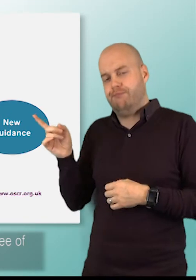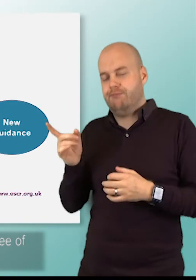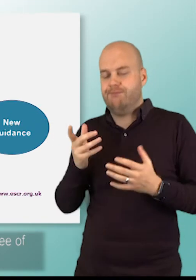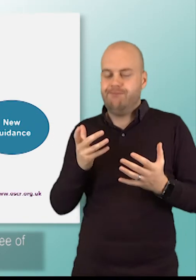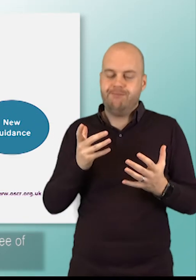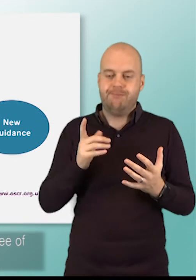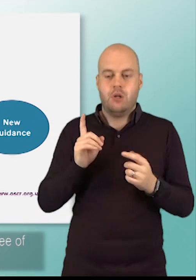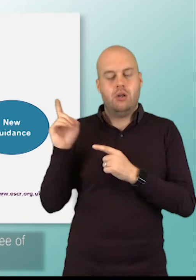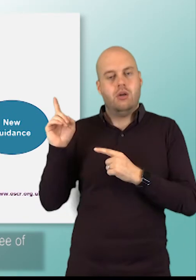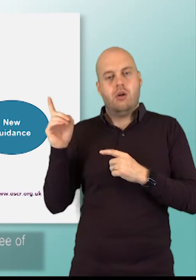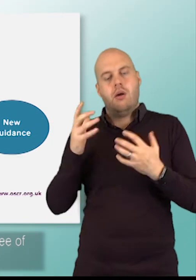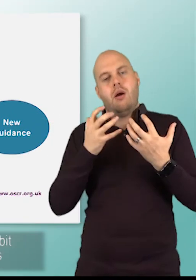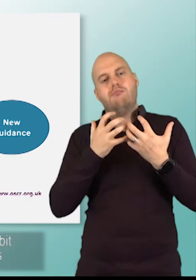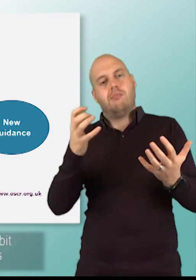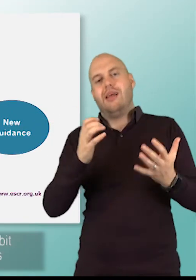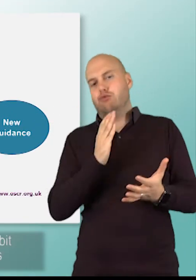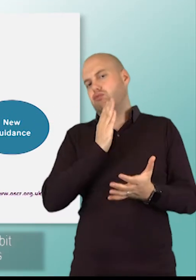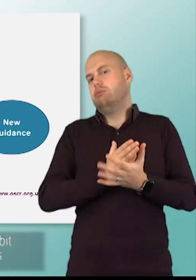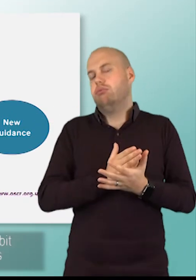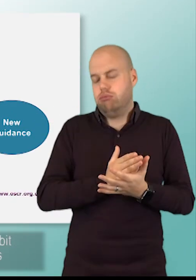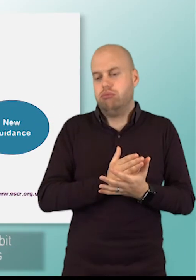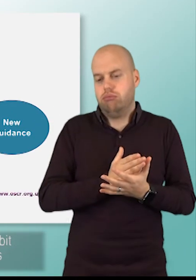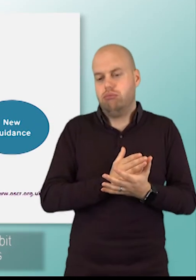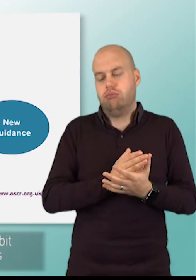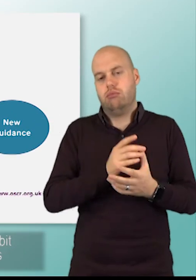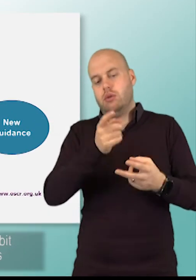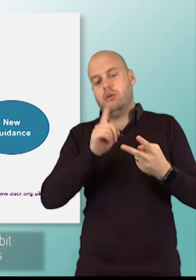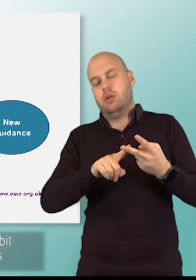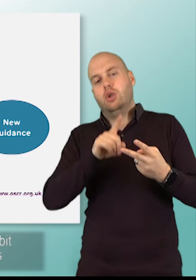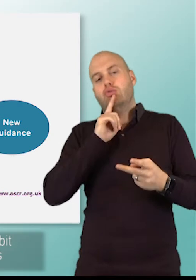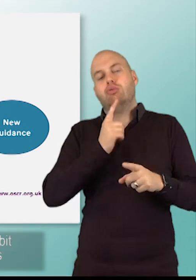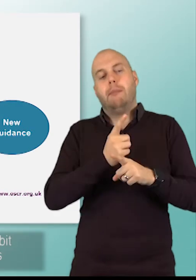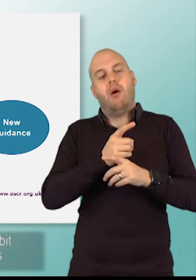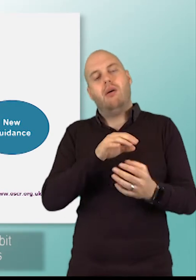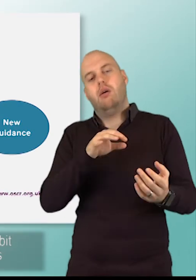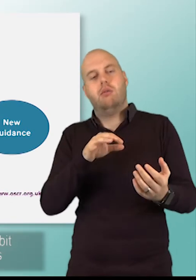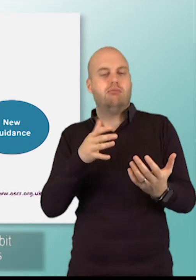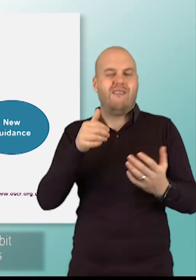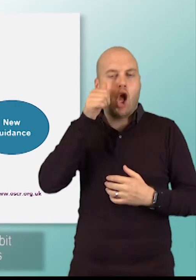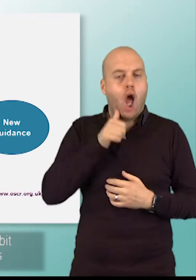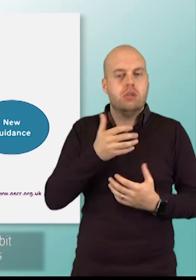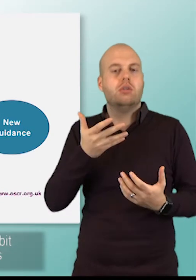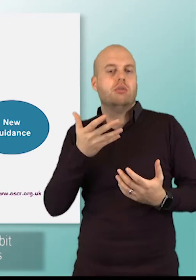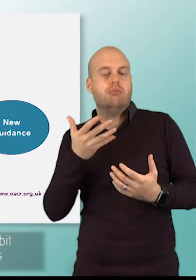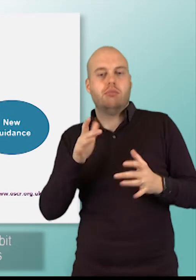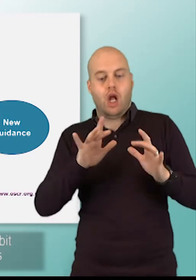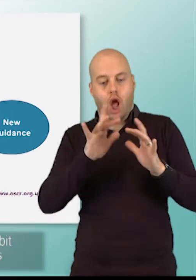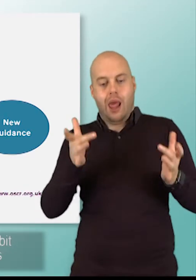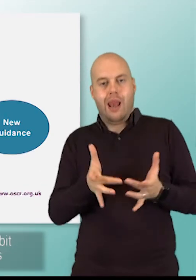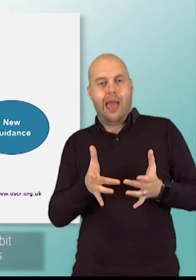been focusing on lately. So a bit more about public trust, say a little bit about fraud and